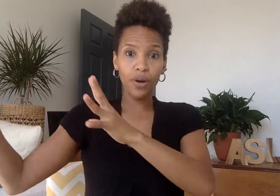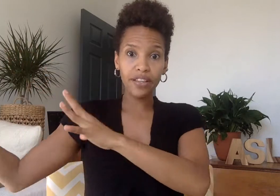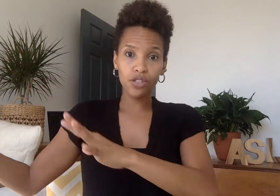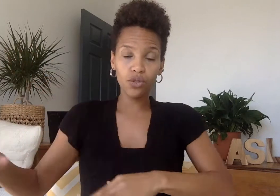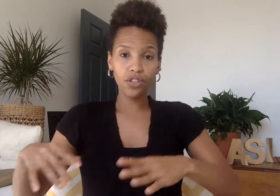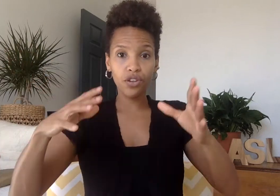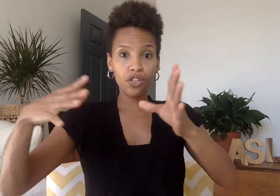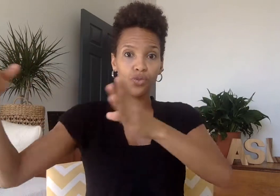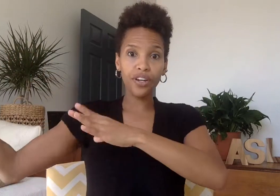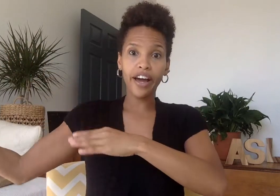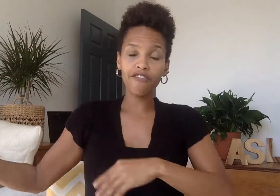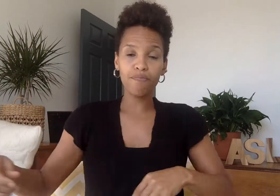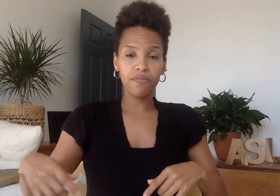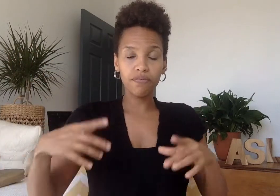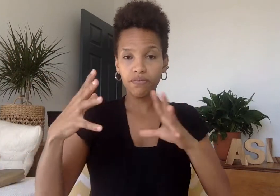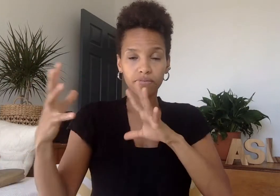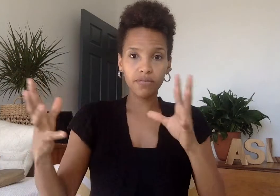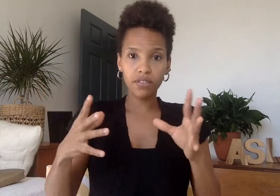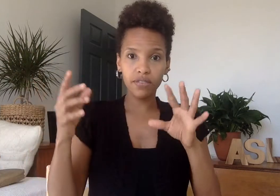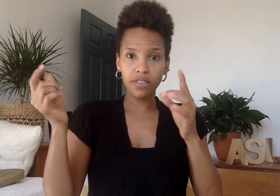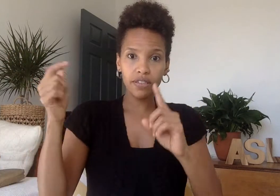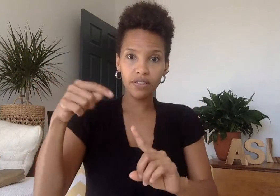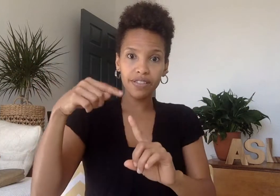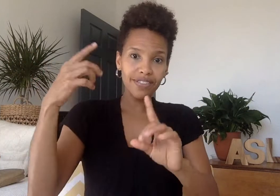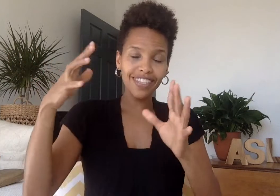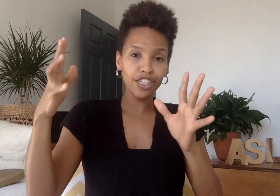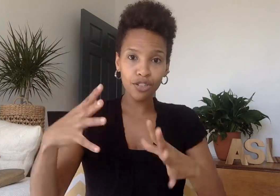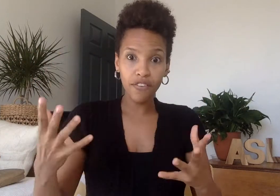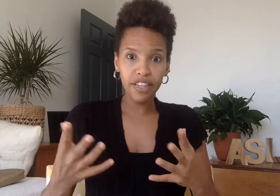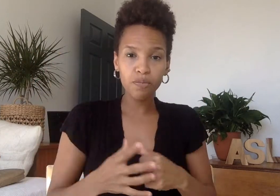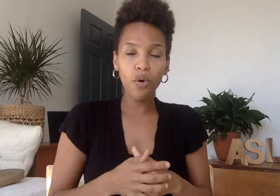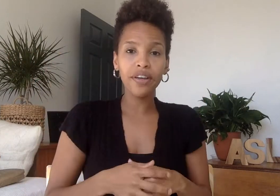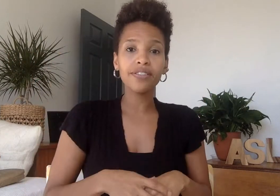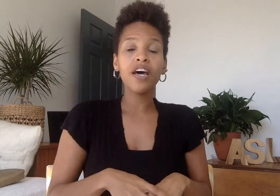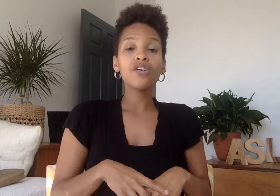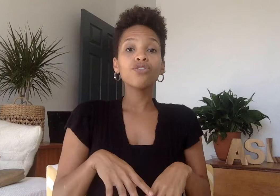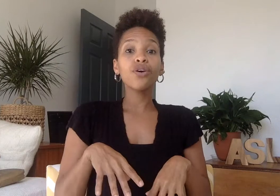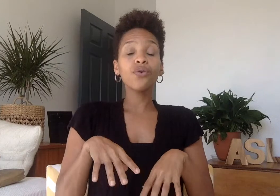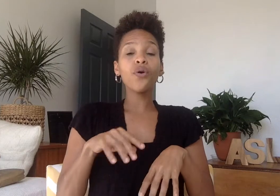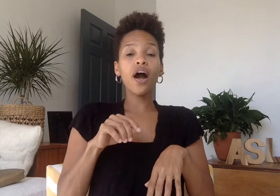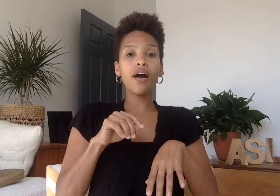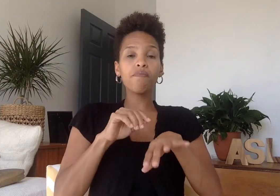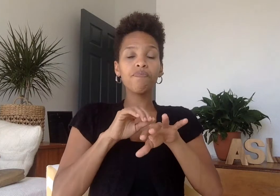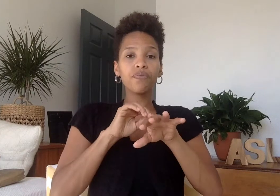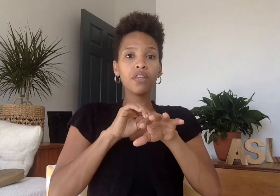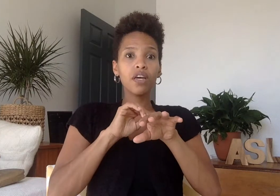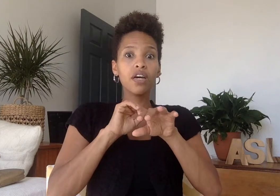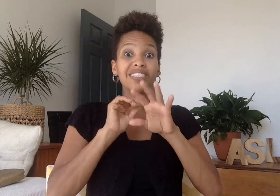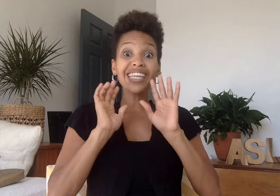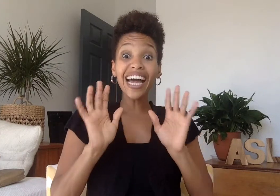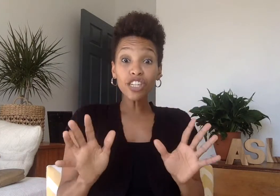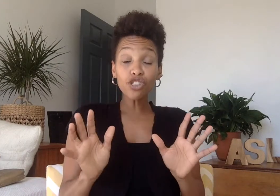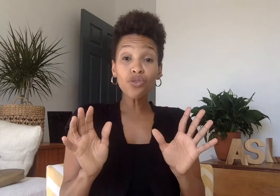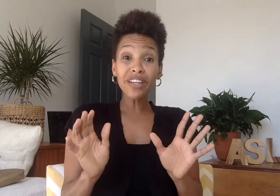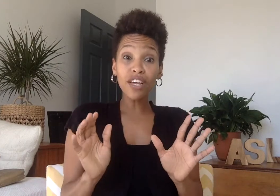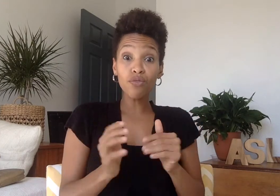way the story kind of centers on these points. So tight 2-lane